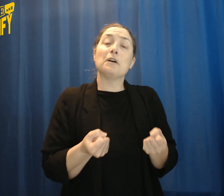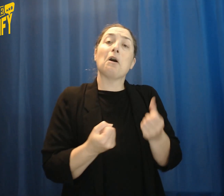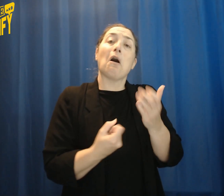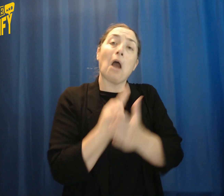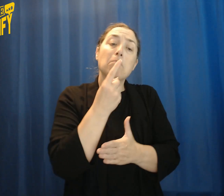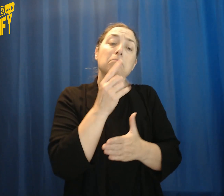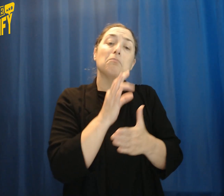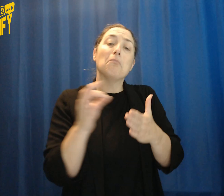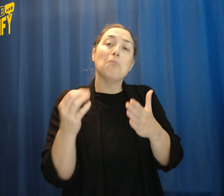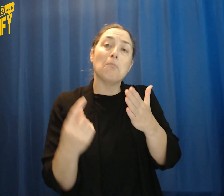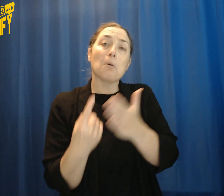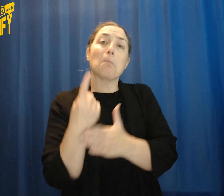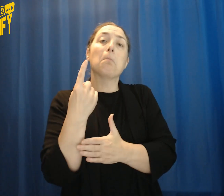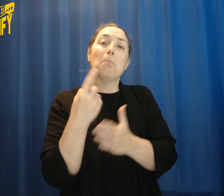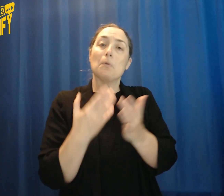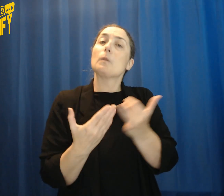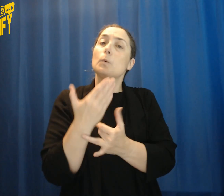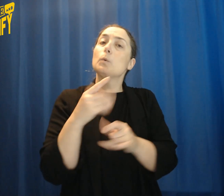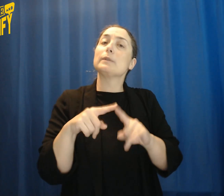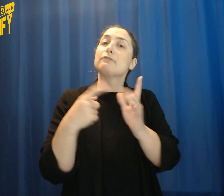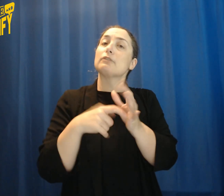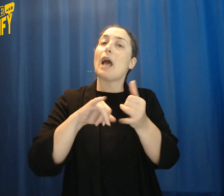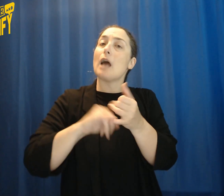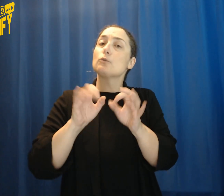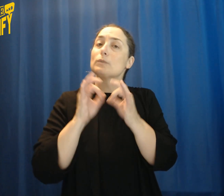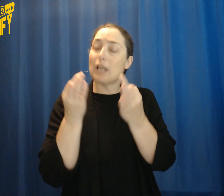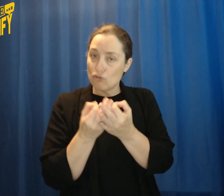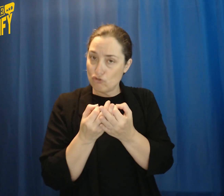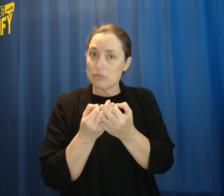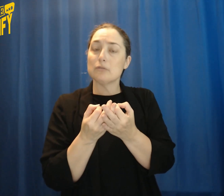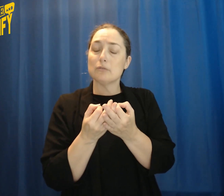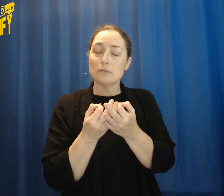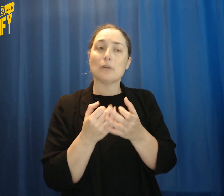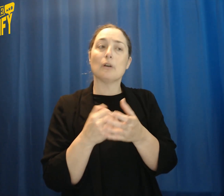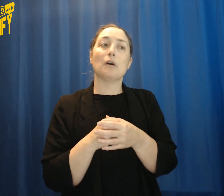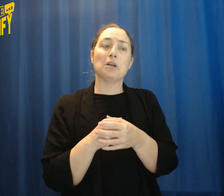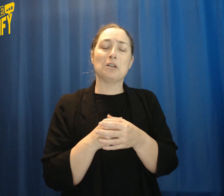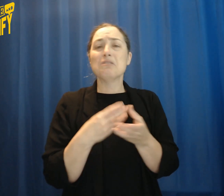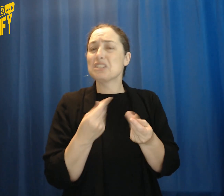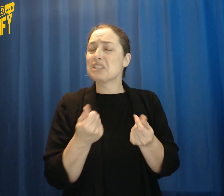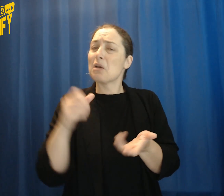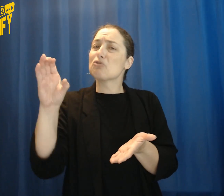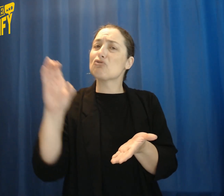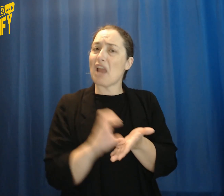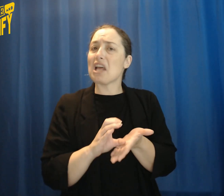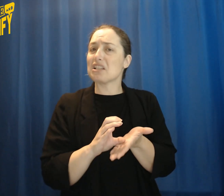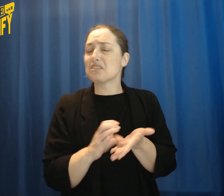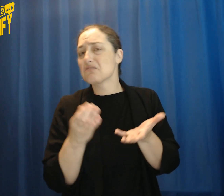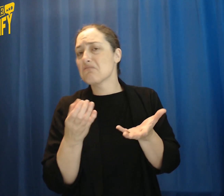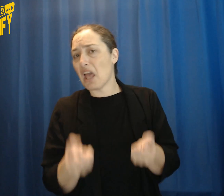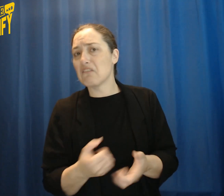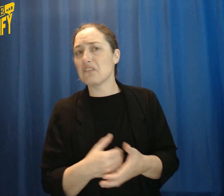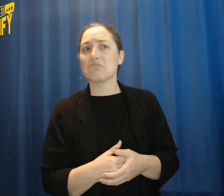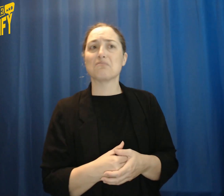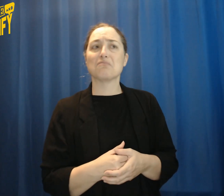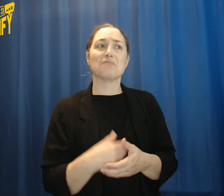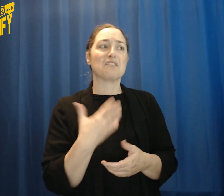the main arts organisations in, say, Victoria and Australia, decent grants, like, you know, $5, $10, $15,